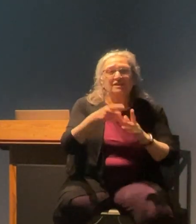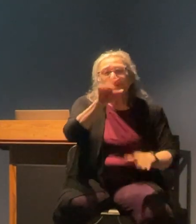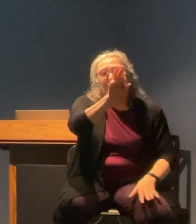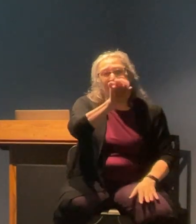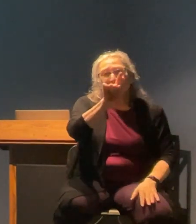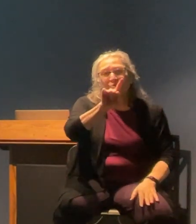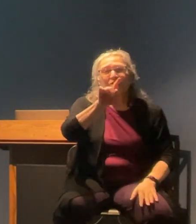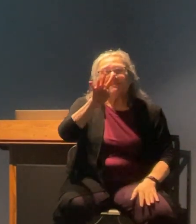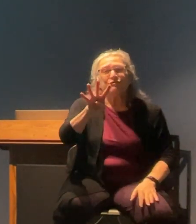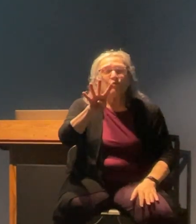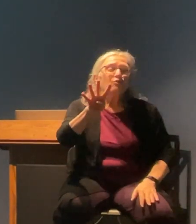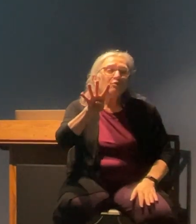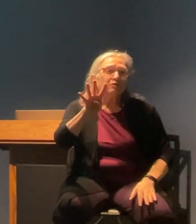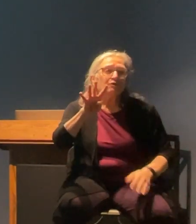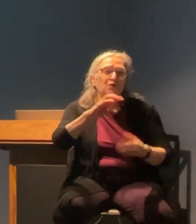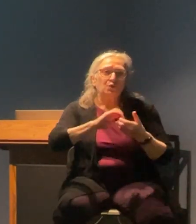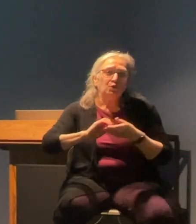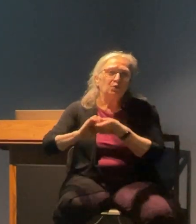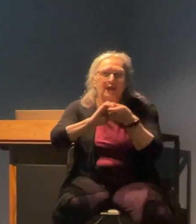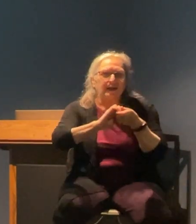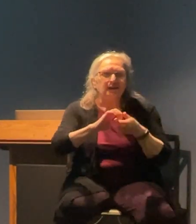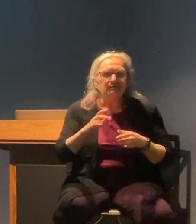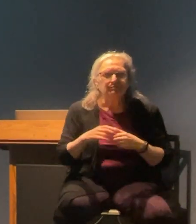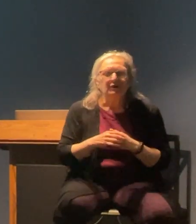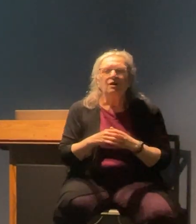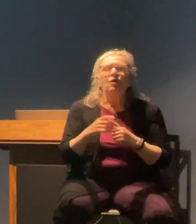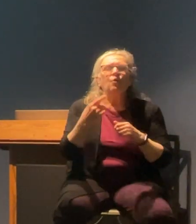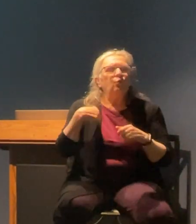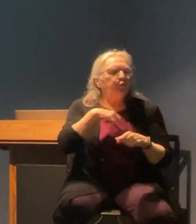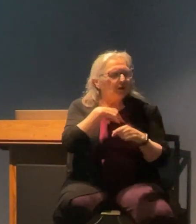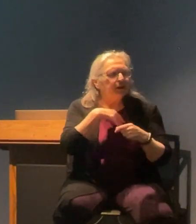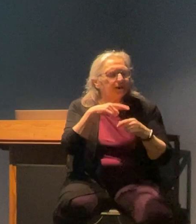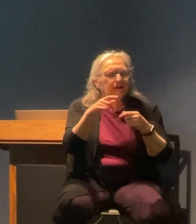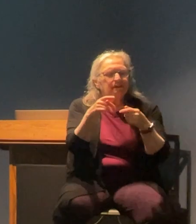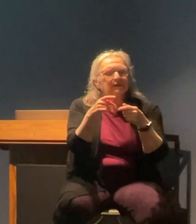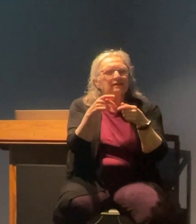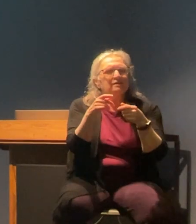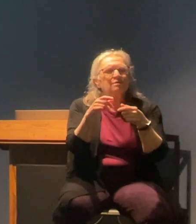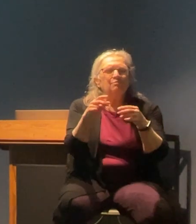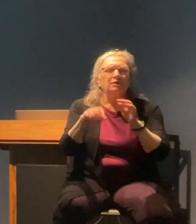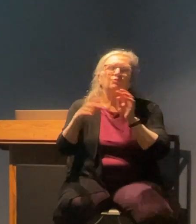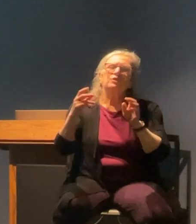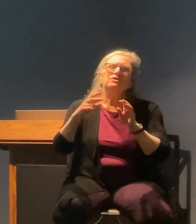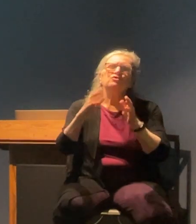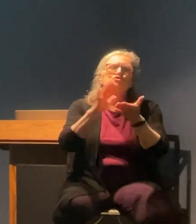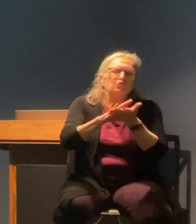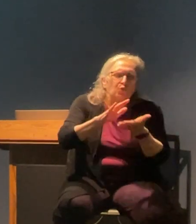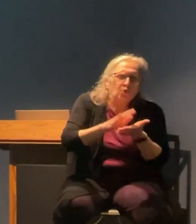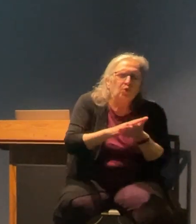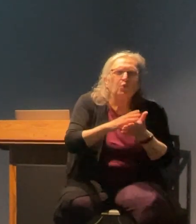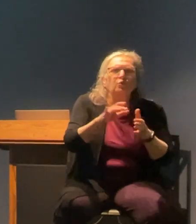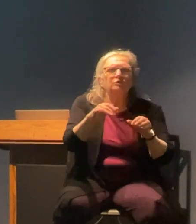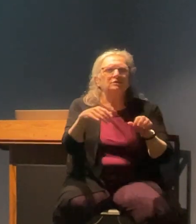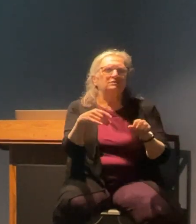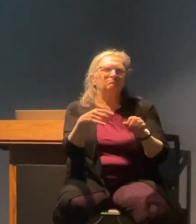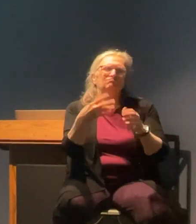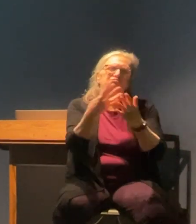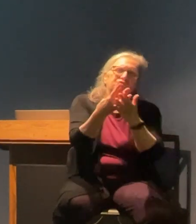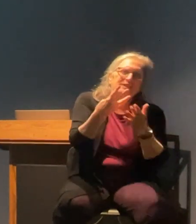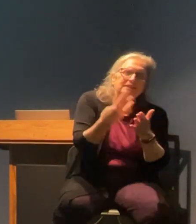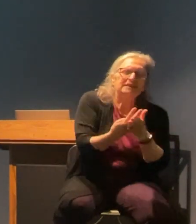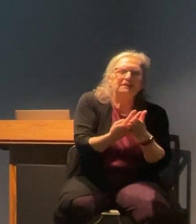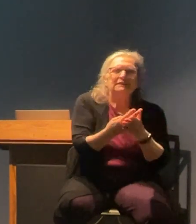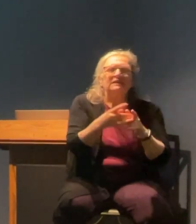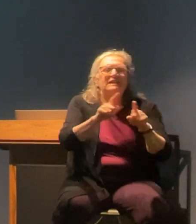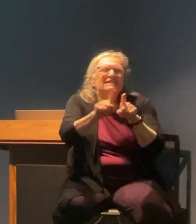justice impacted youth here in Westchester. We're partnered with the school district, correctional facilities, detention centers, different agencies. So this